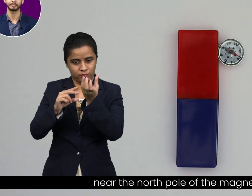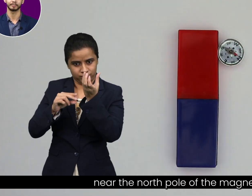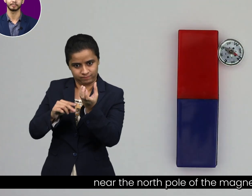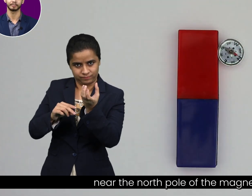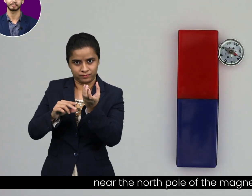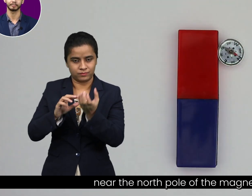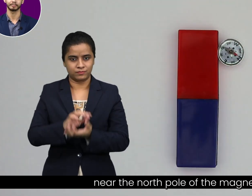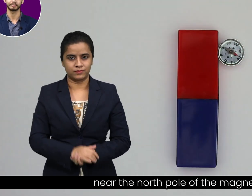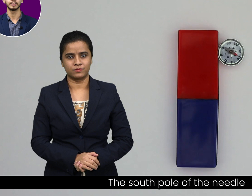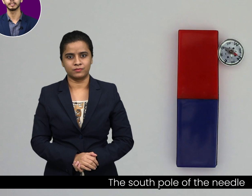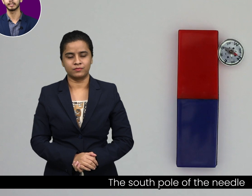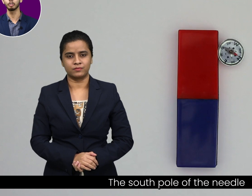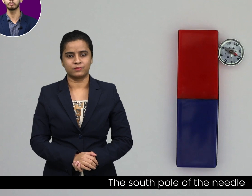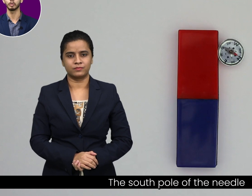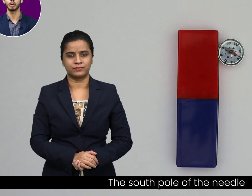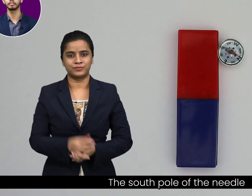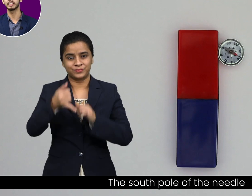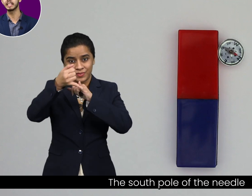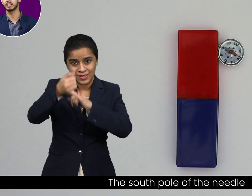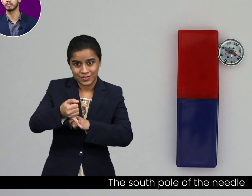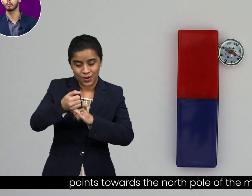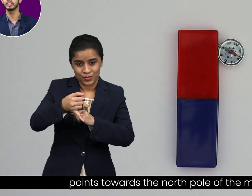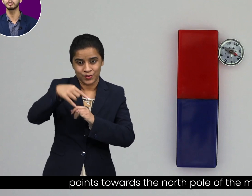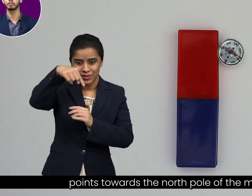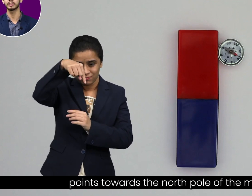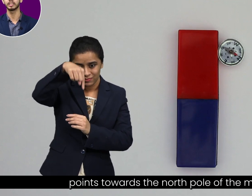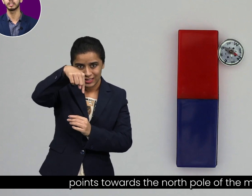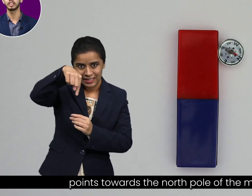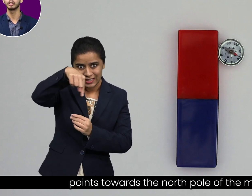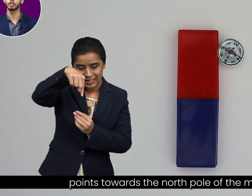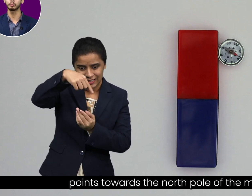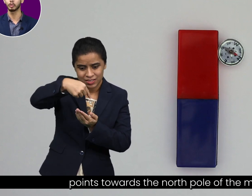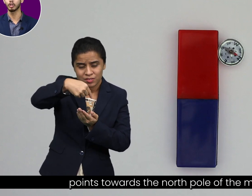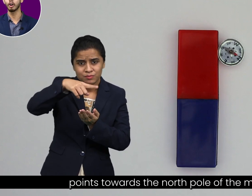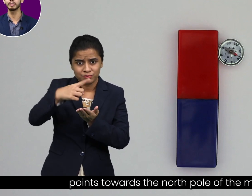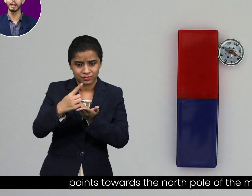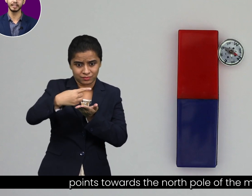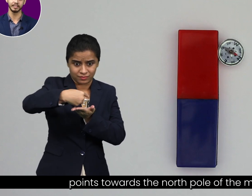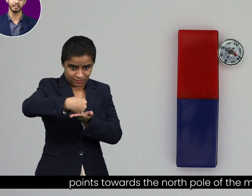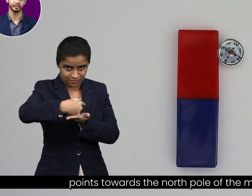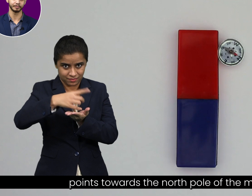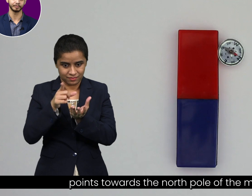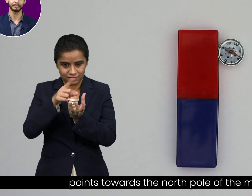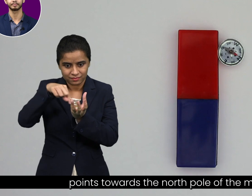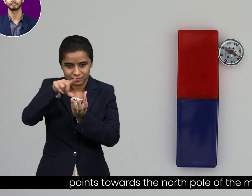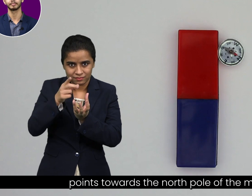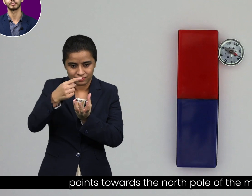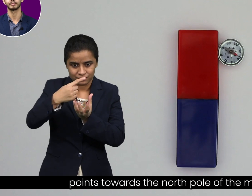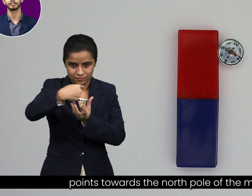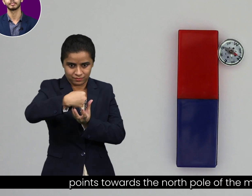magnet. The south pole of the needle points towards the north pole of the magnet.